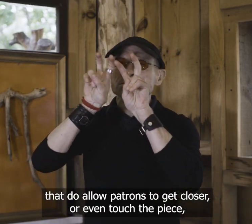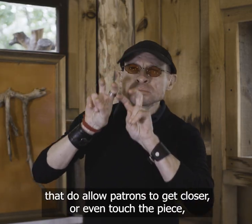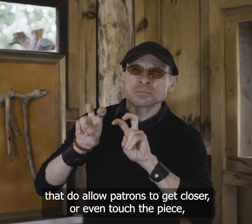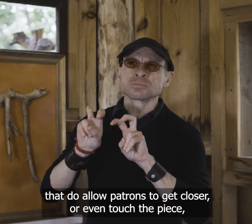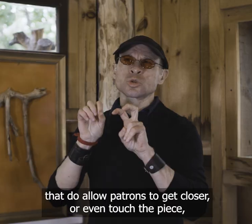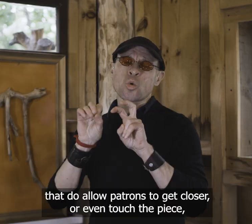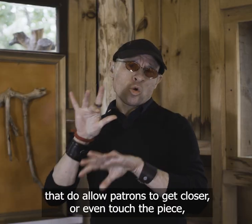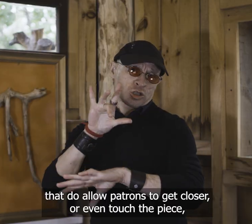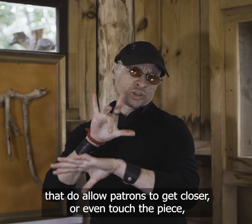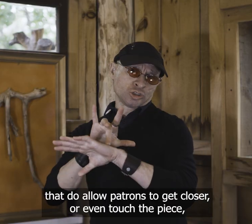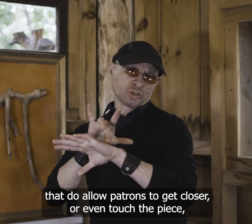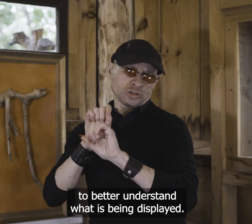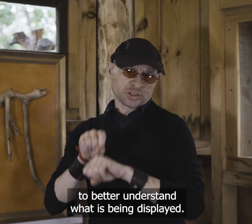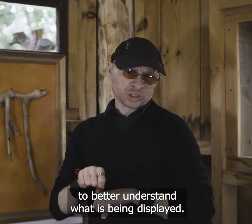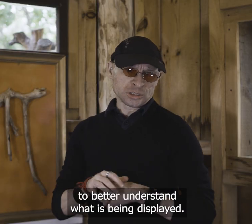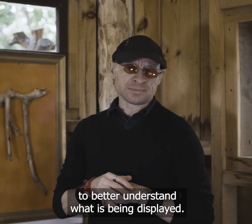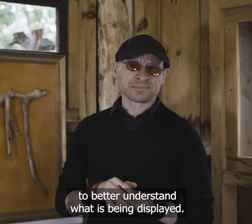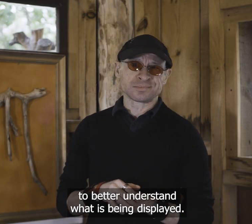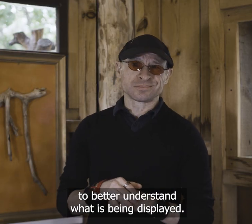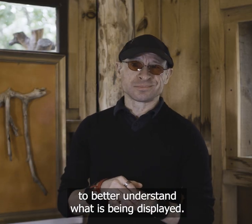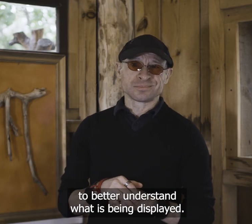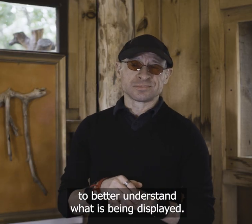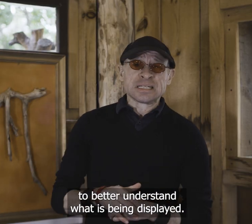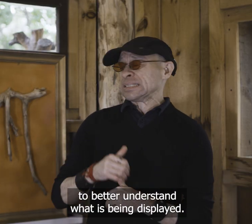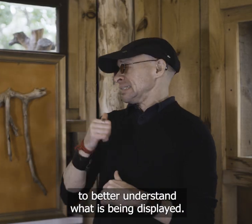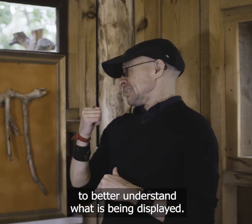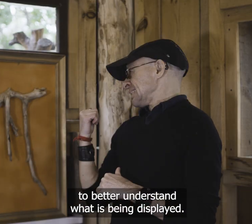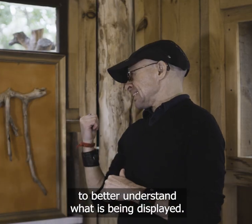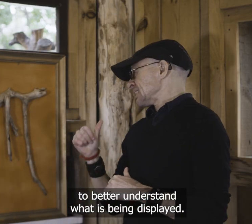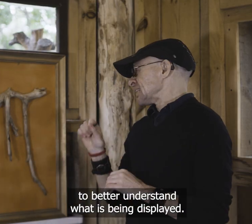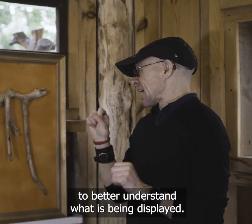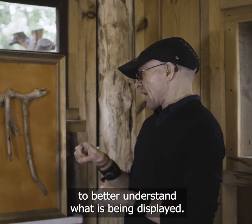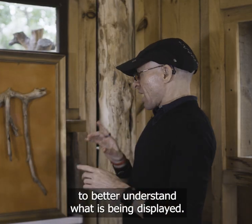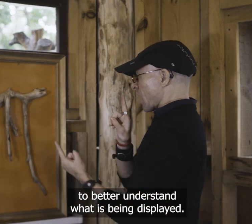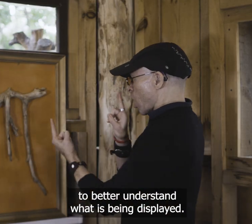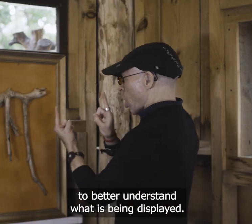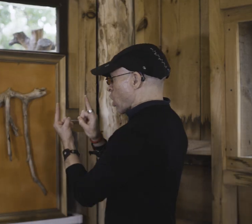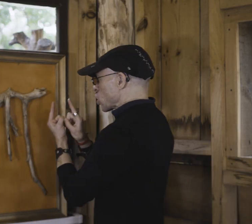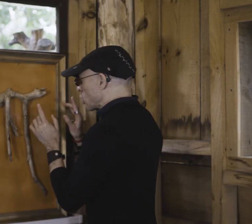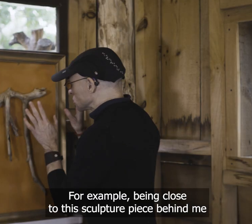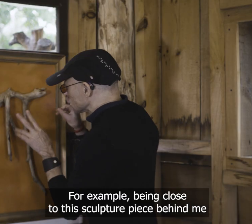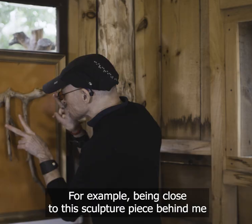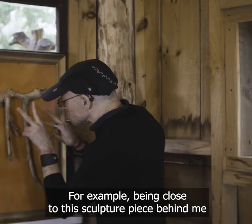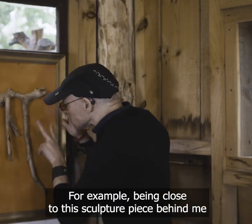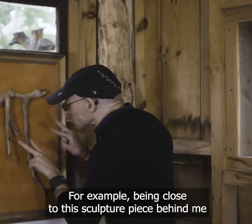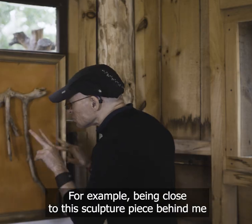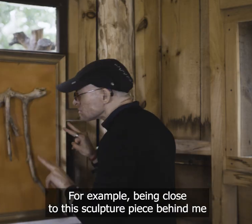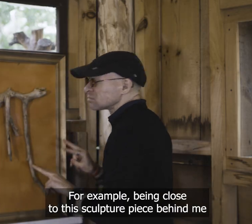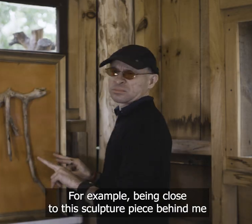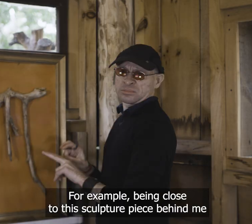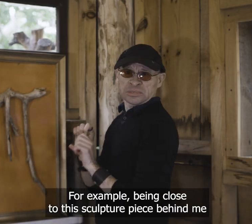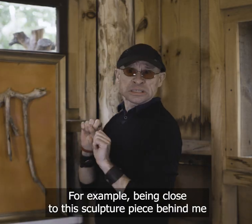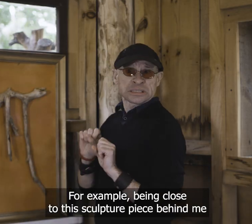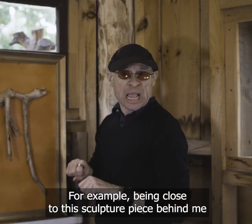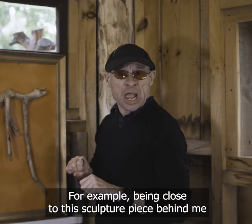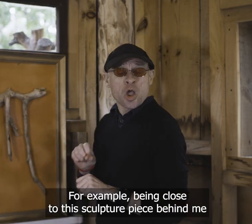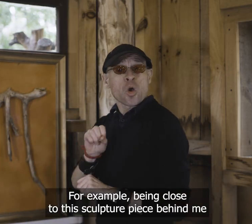or even touch the piece to better understand what is being displayed. For example, being close to this sculpture